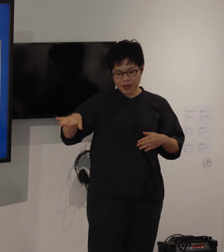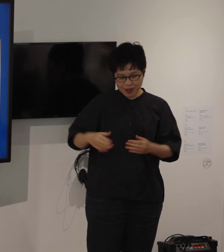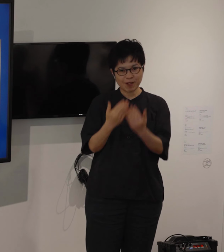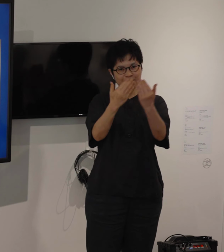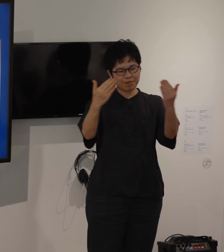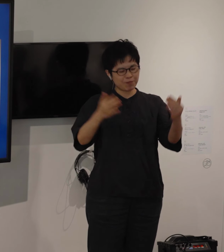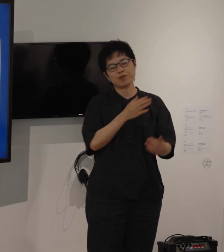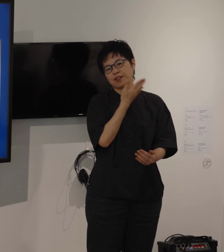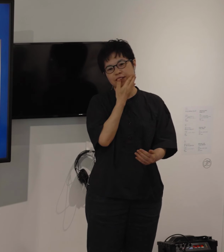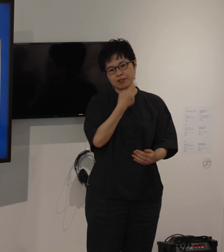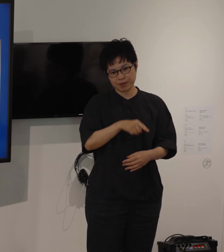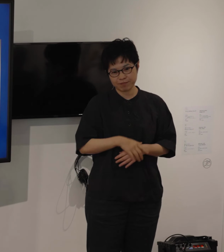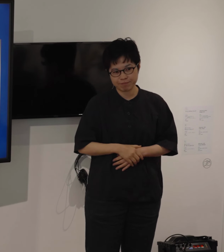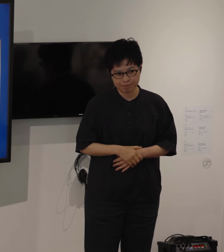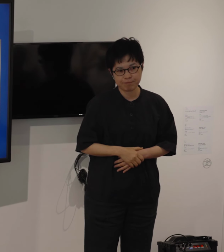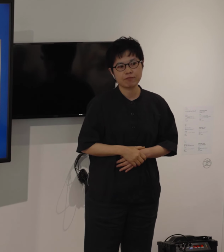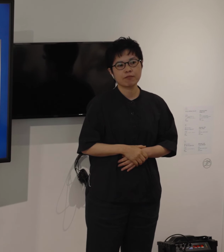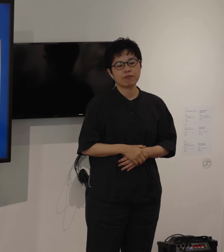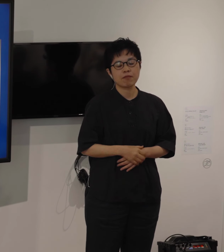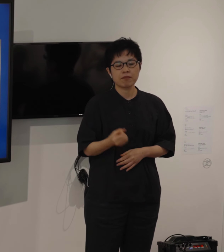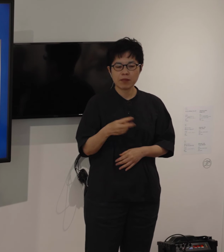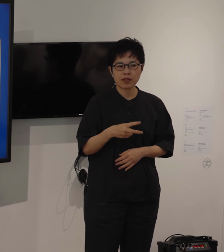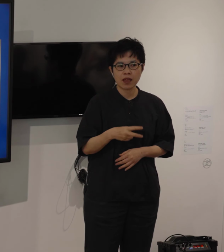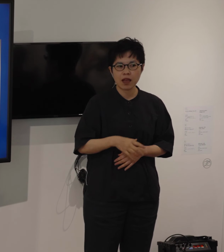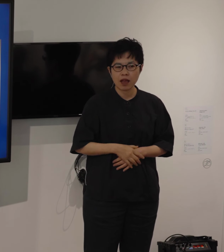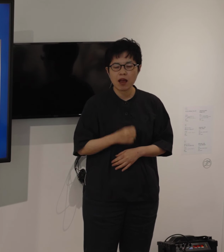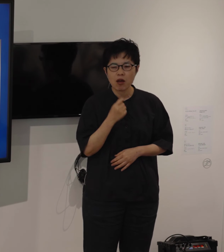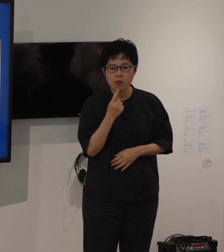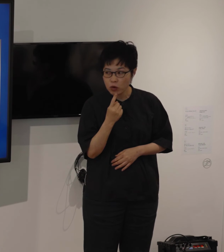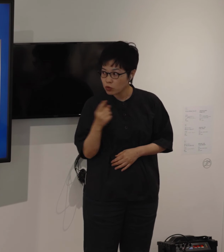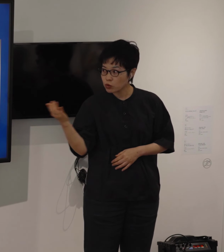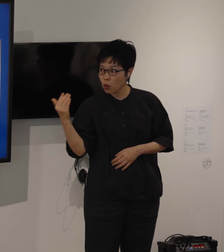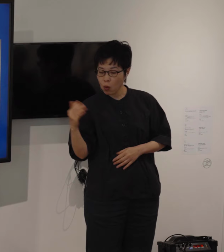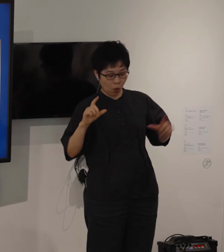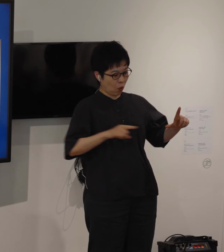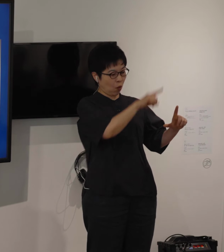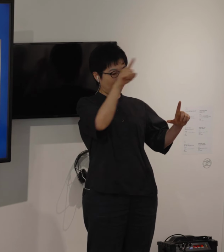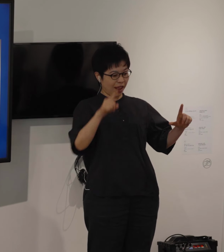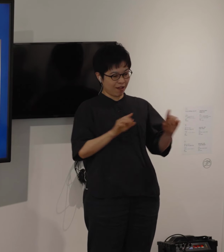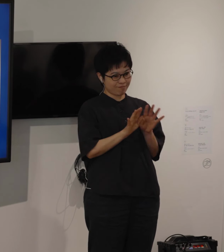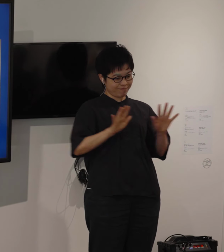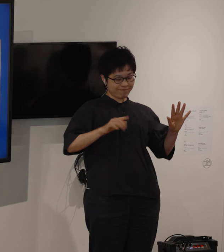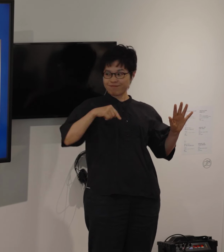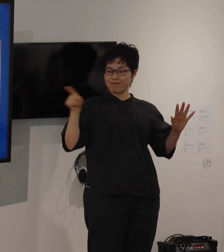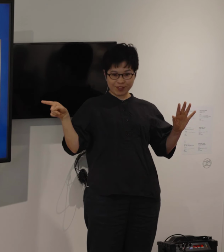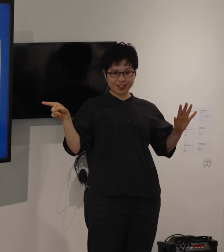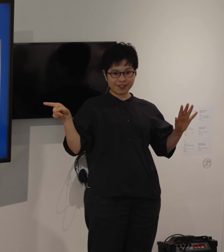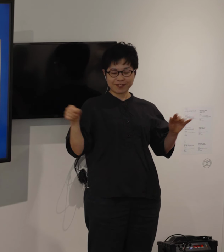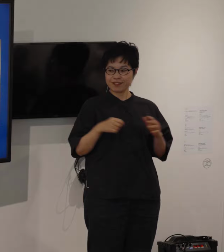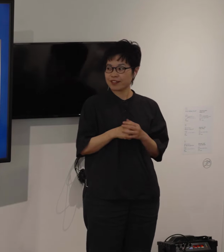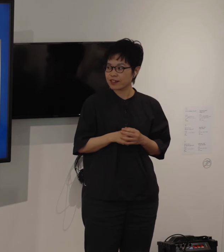One of the other things that I do is this picture here shows a group of artists with acquired brain